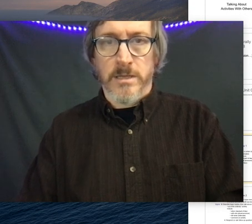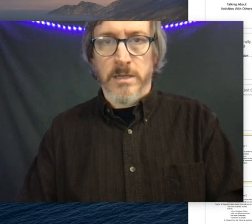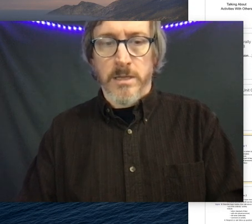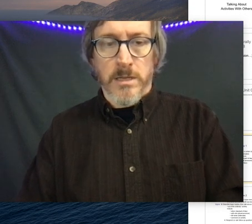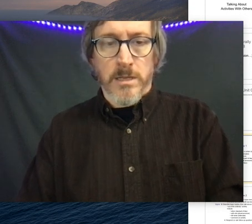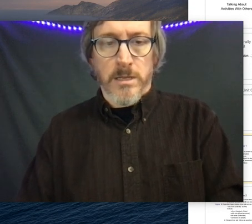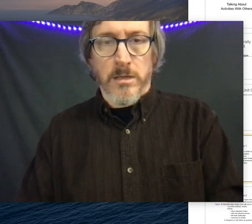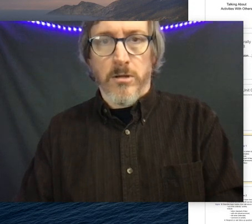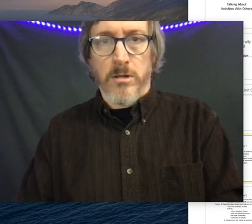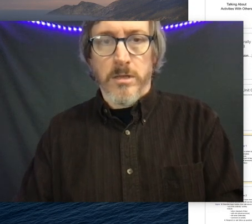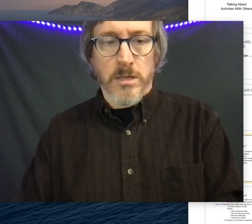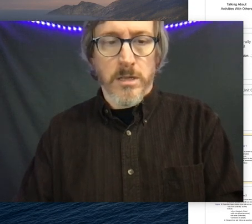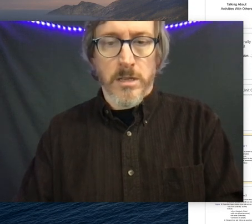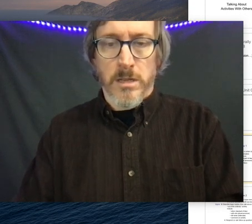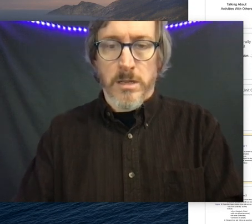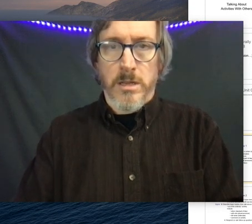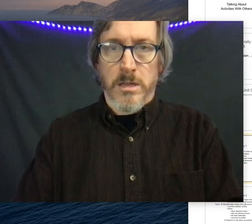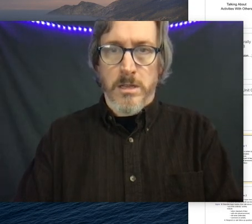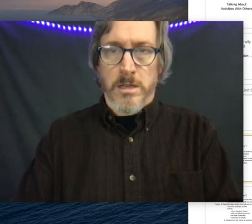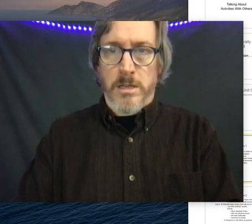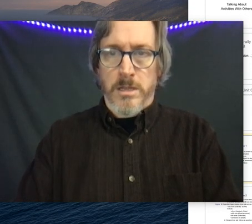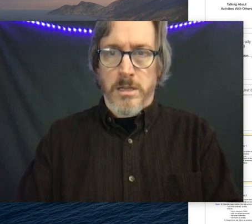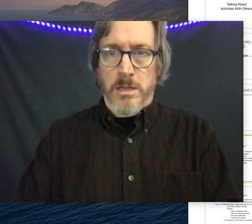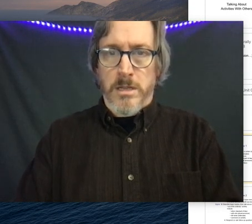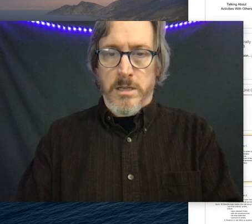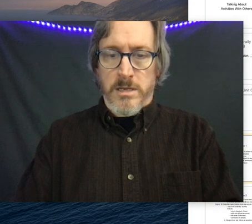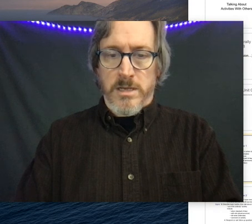that. All.